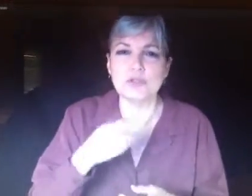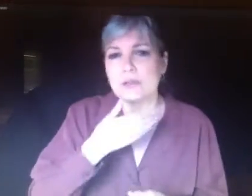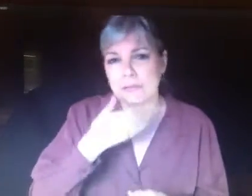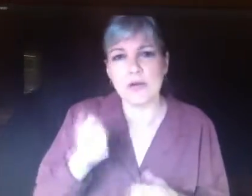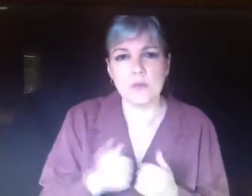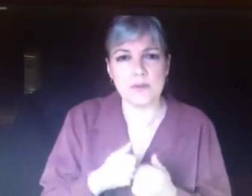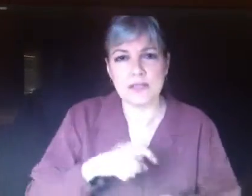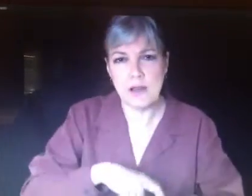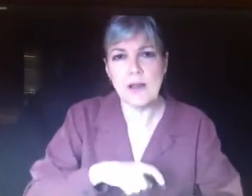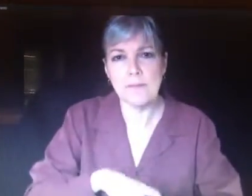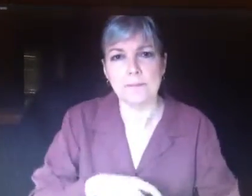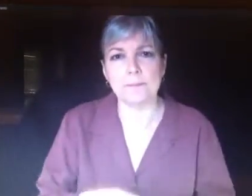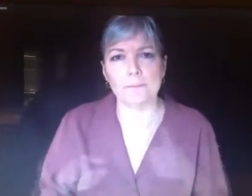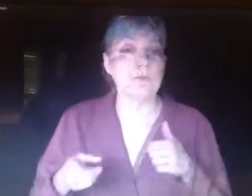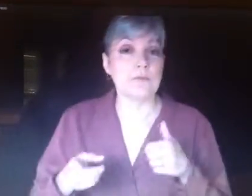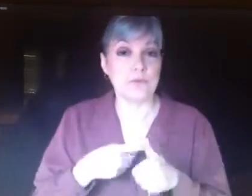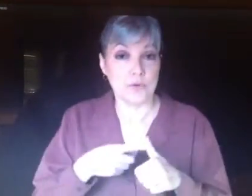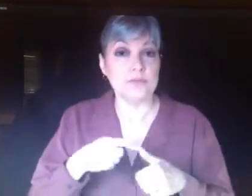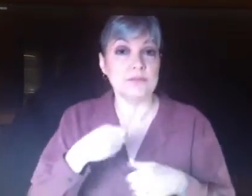counselors, or maybe reference a book and that can help you.